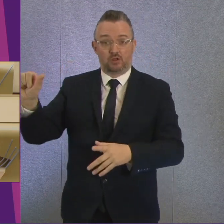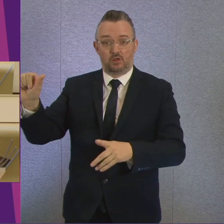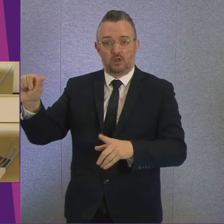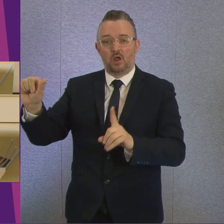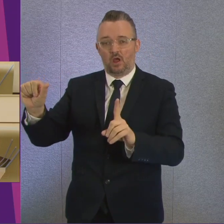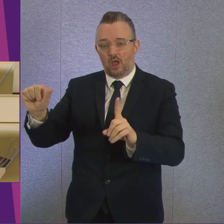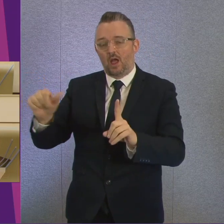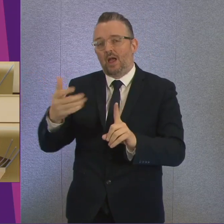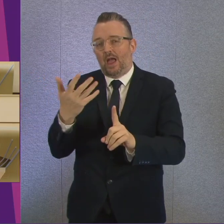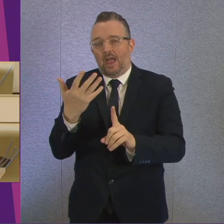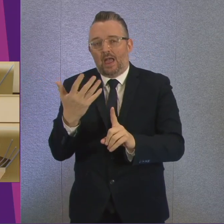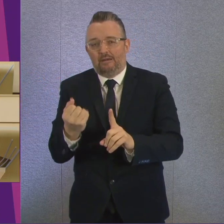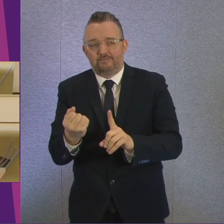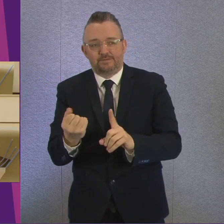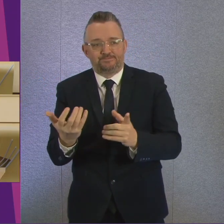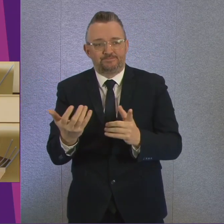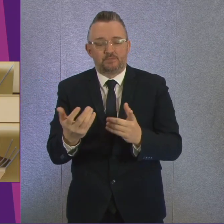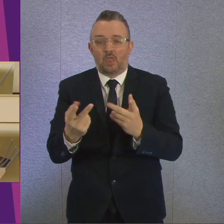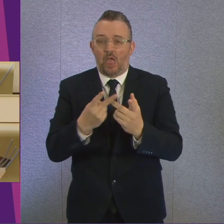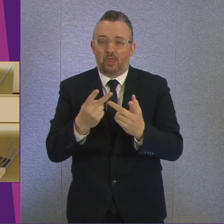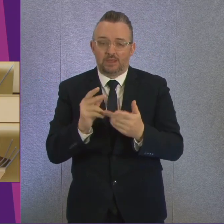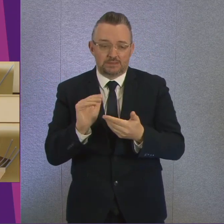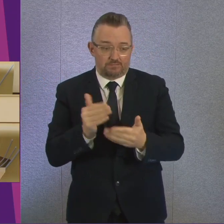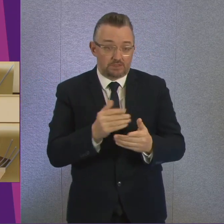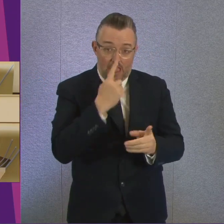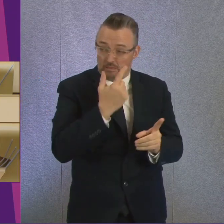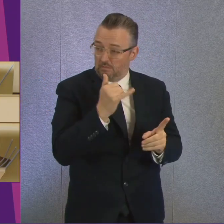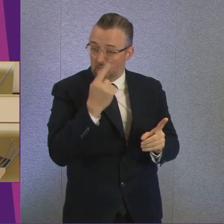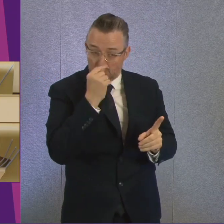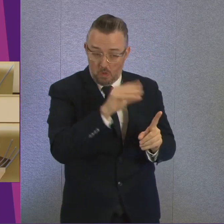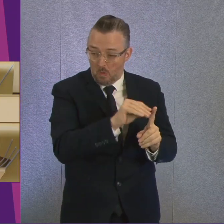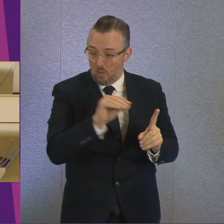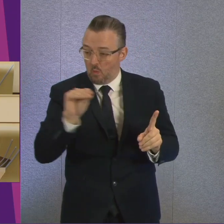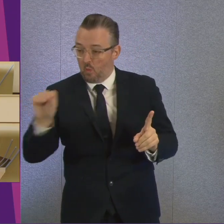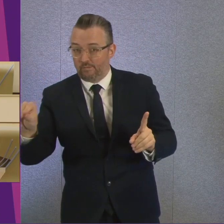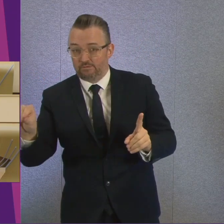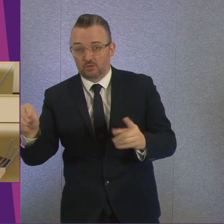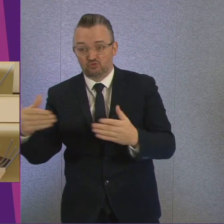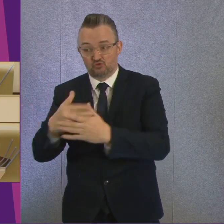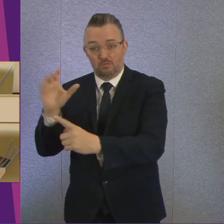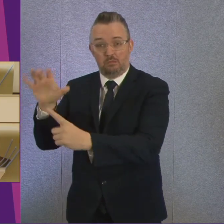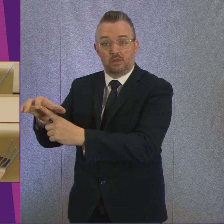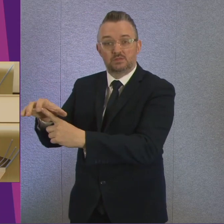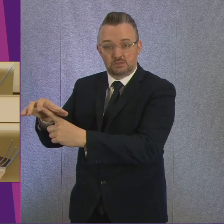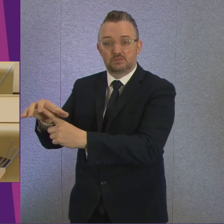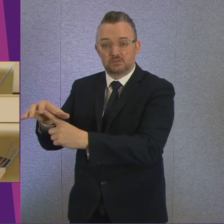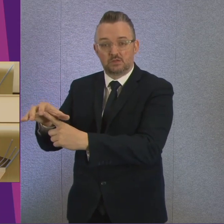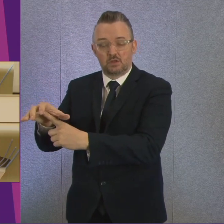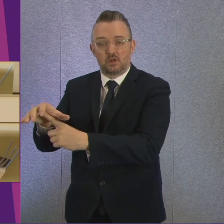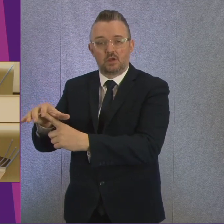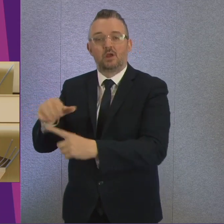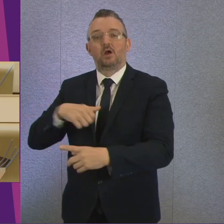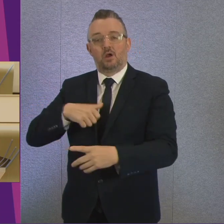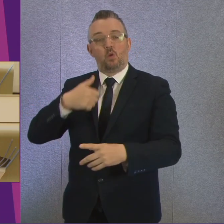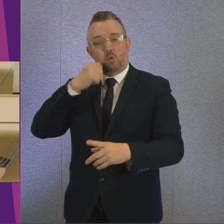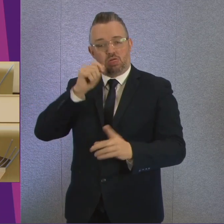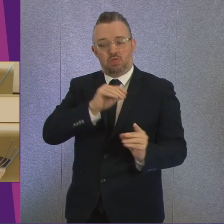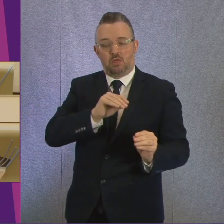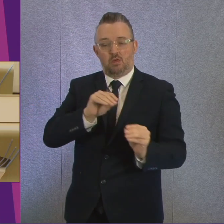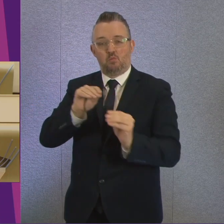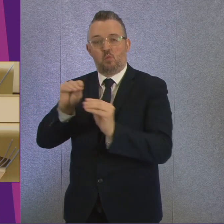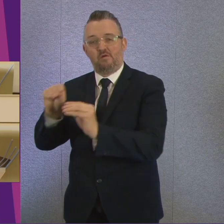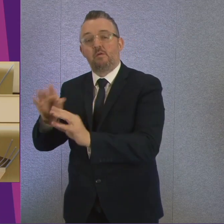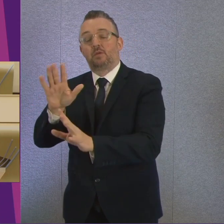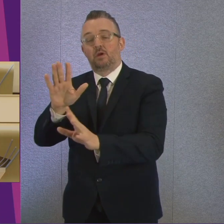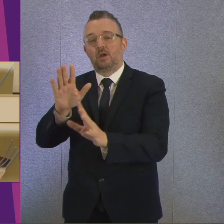any level of service that can be moved, that doesn't compromise those efforts, then that steps are taken to do that. But that needs